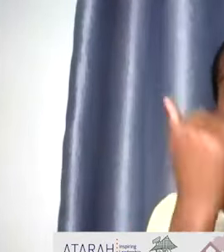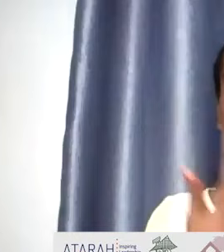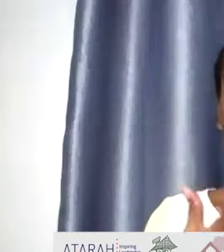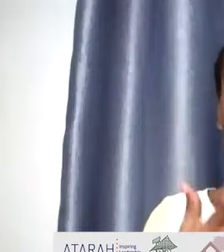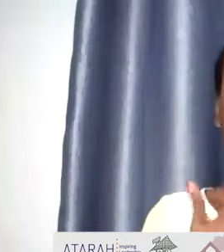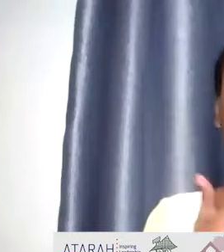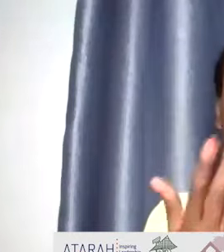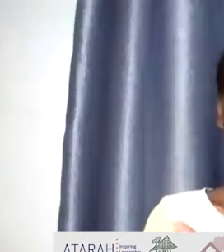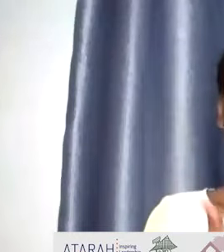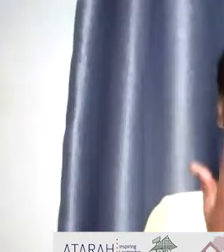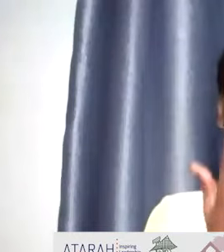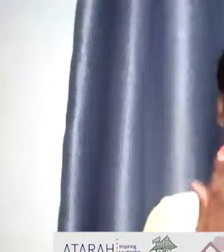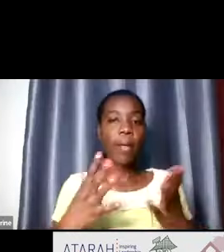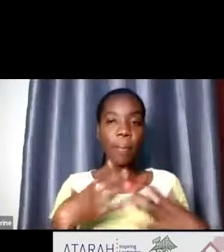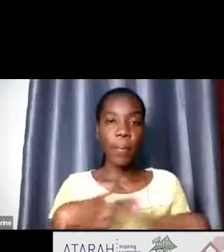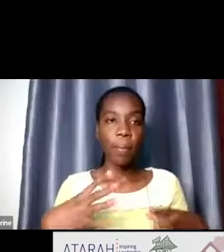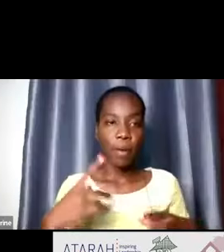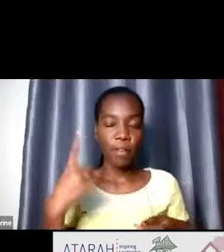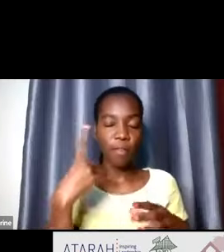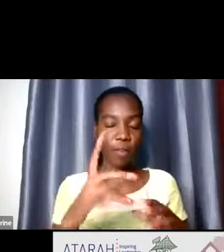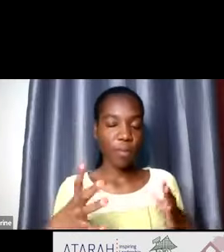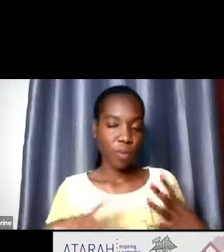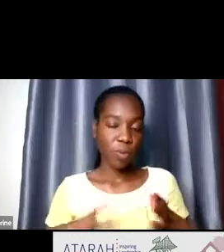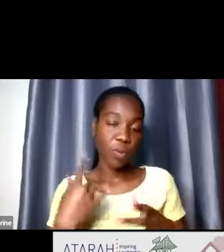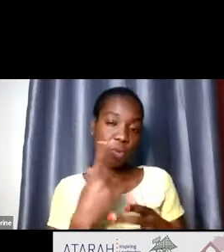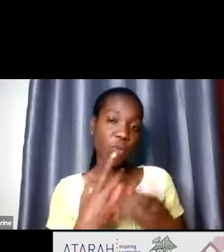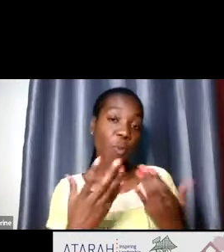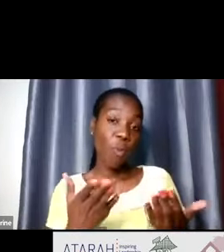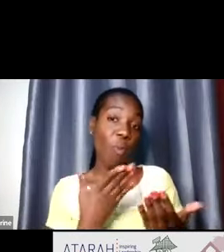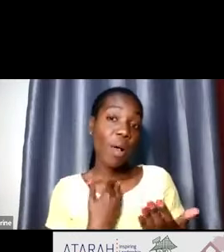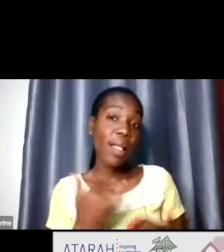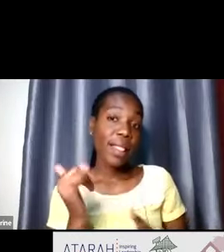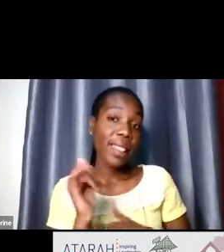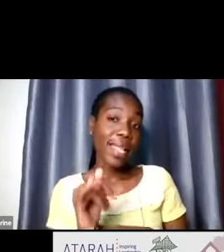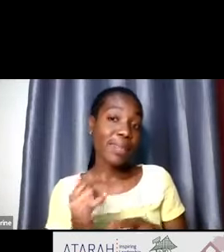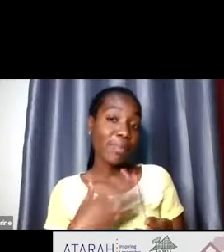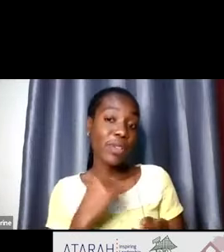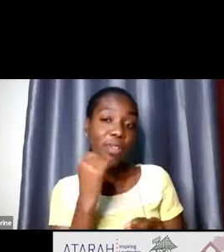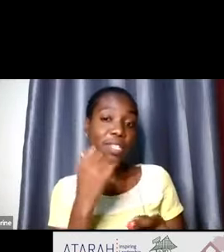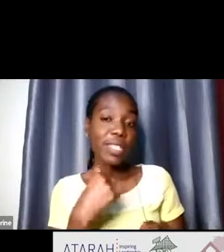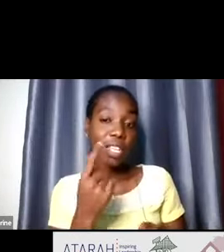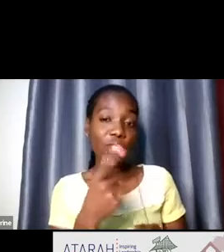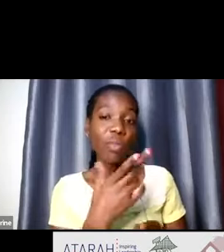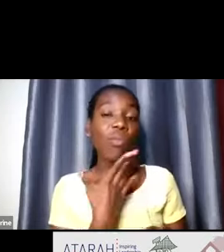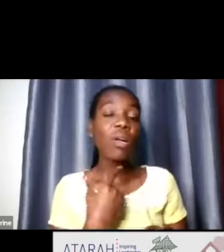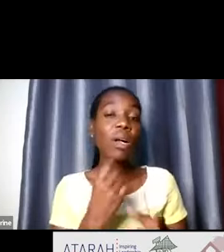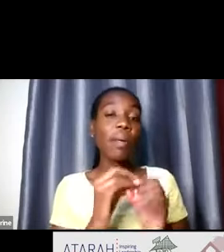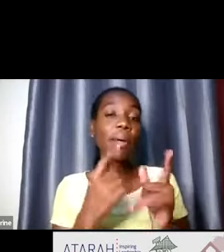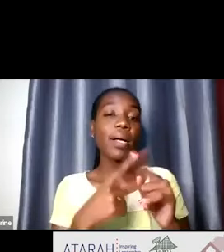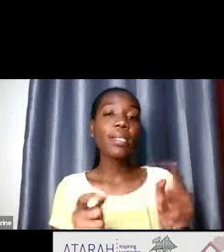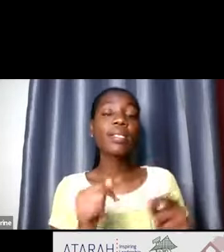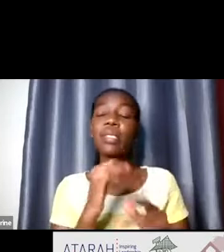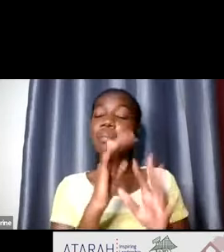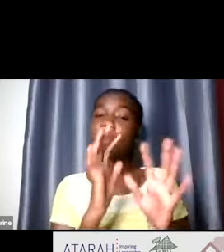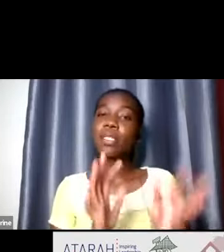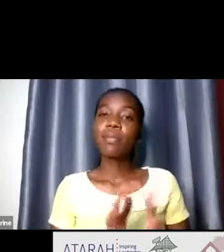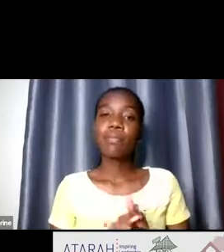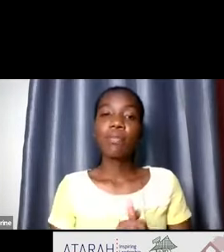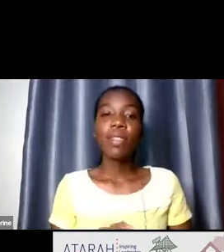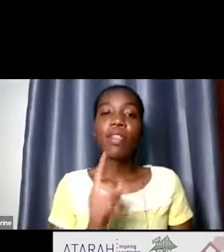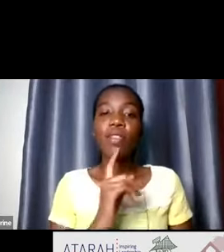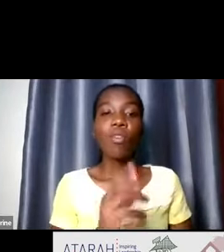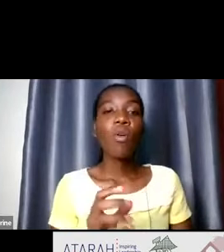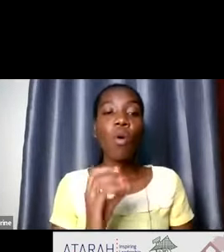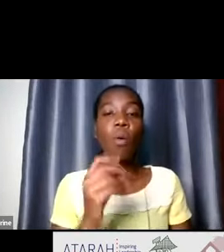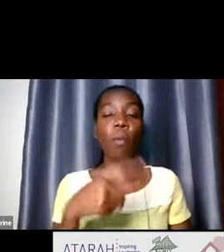to deserving people. I'm not saying that you're not deserving, but yes. And so Frank, Opondo Felix, if you scroll